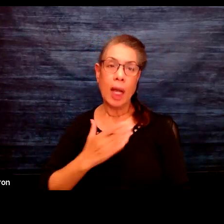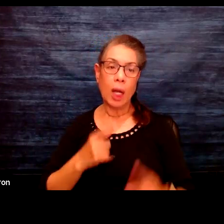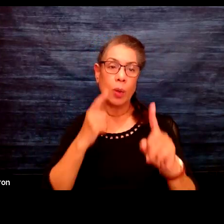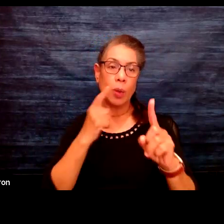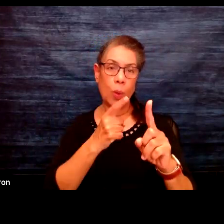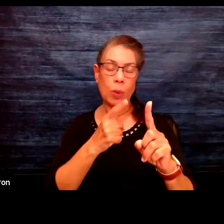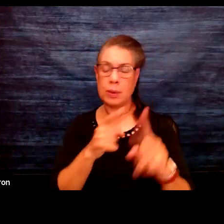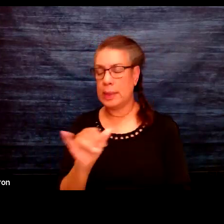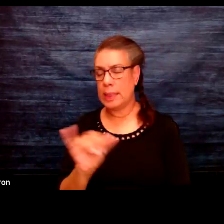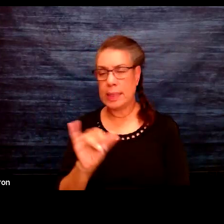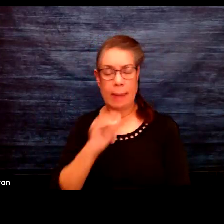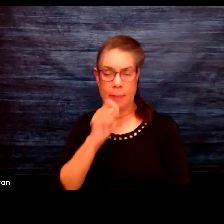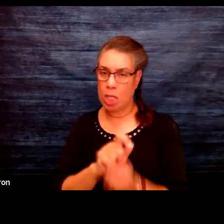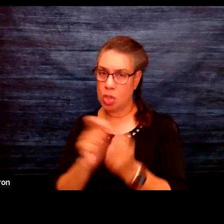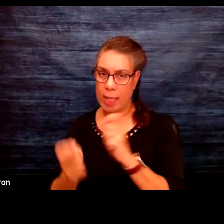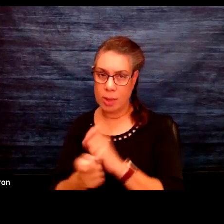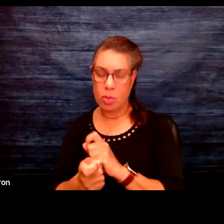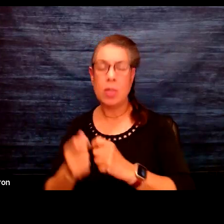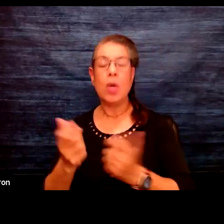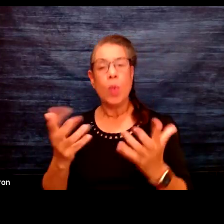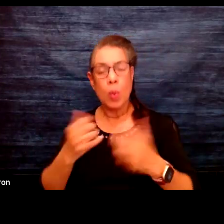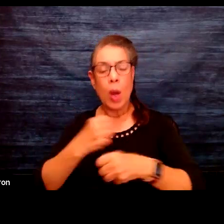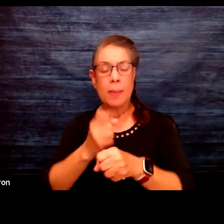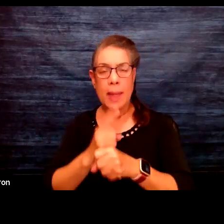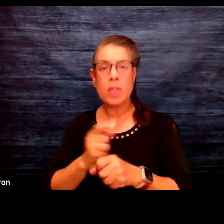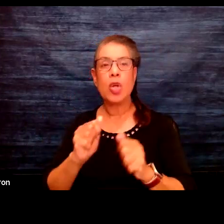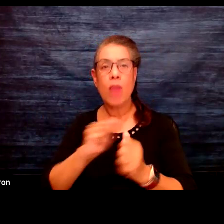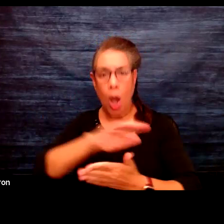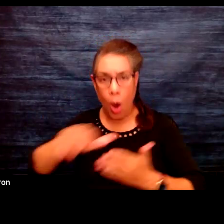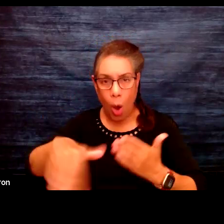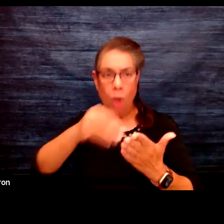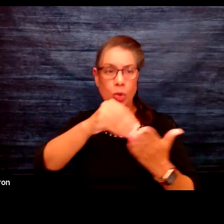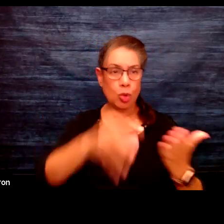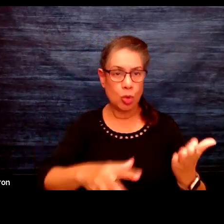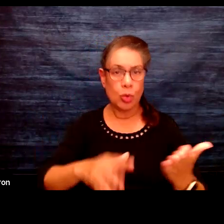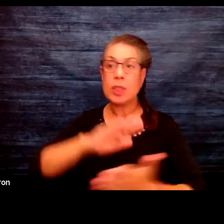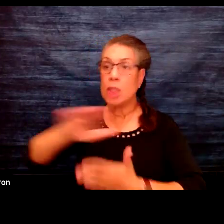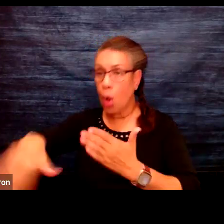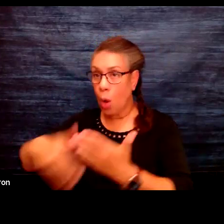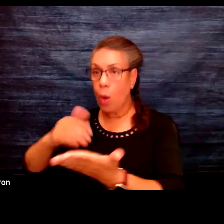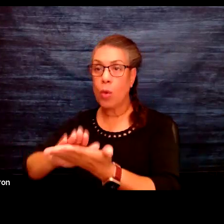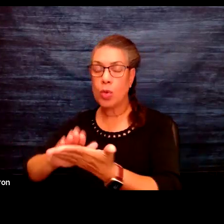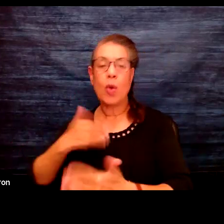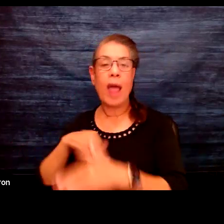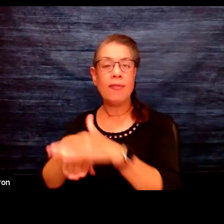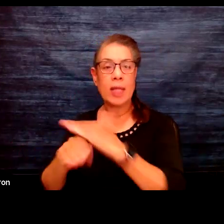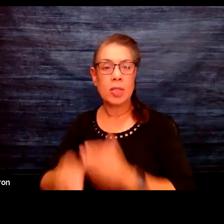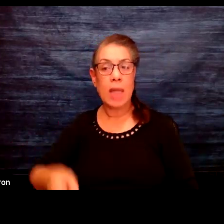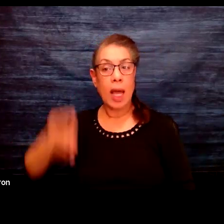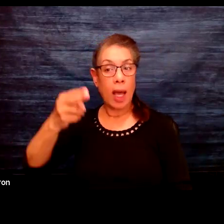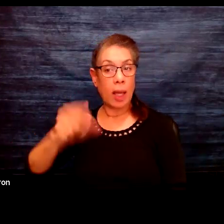the same: to ensure that every student in every school has access to high